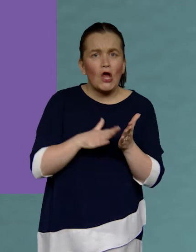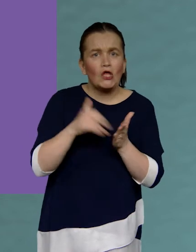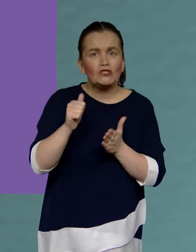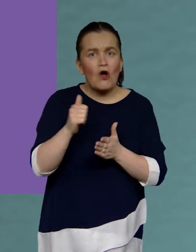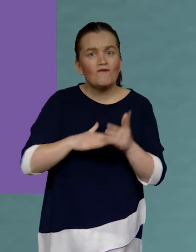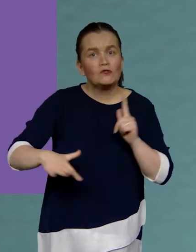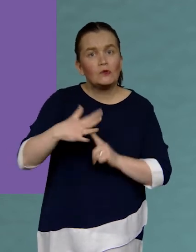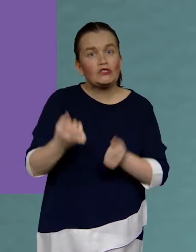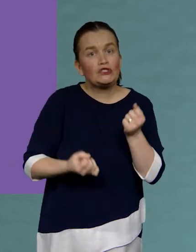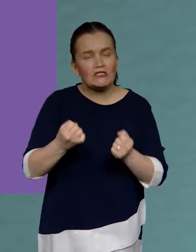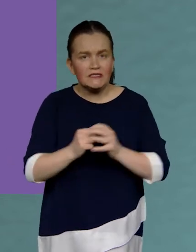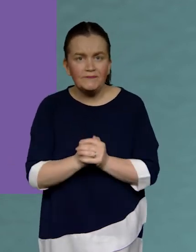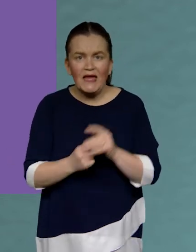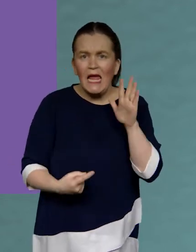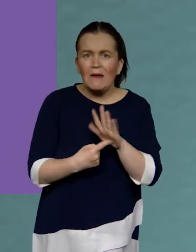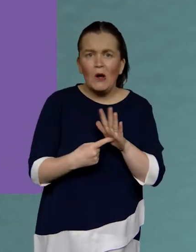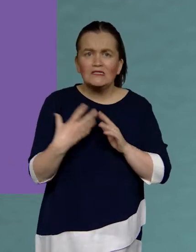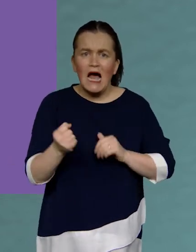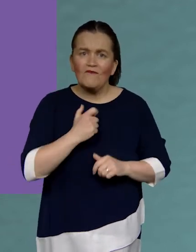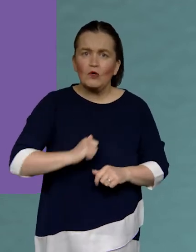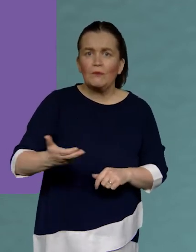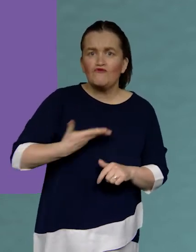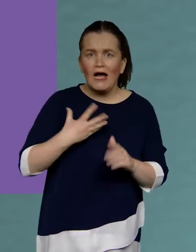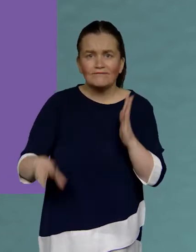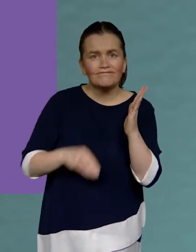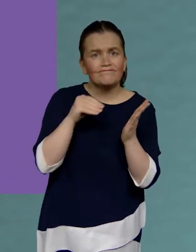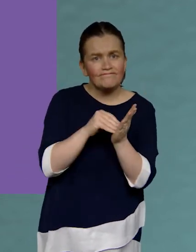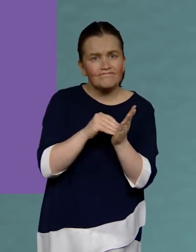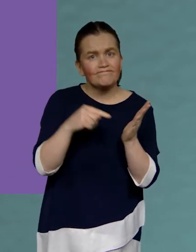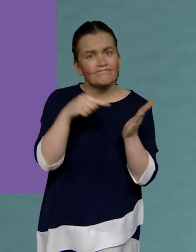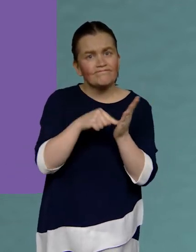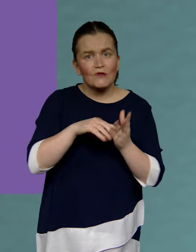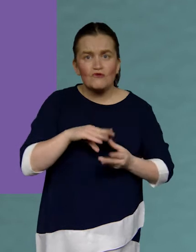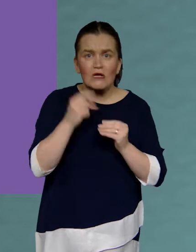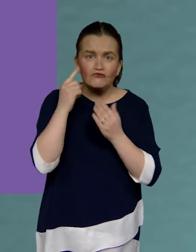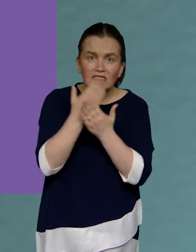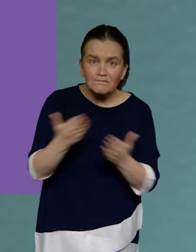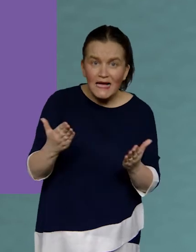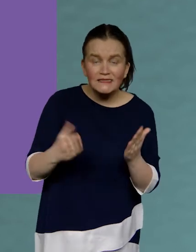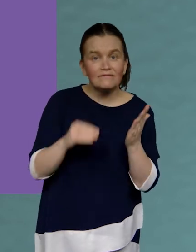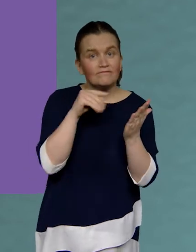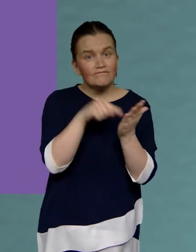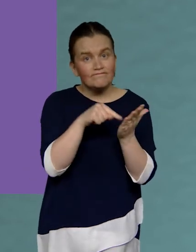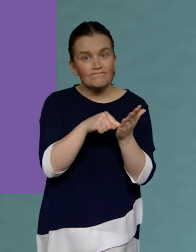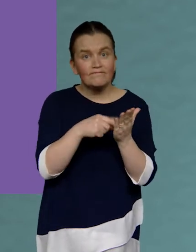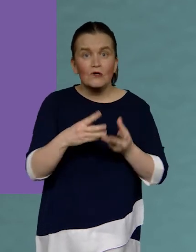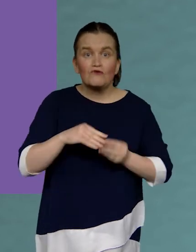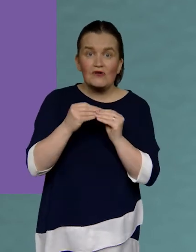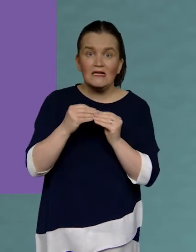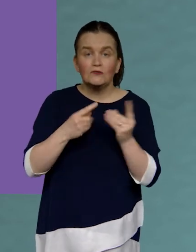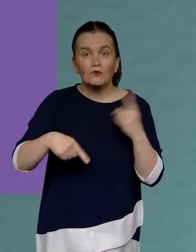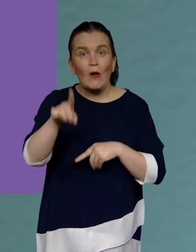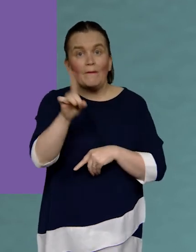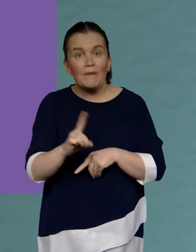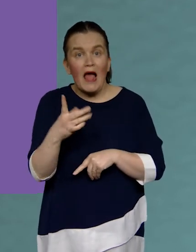that isn't good about having human rights in law. They weren't created to not be respected. They were created so people could have these rights and make the